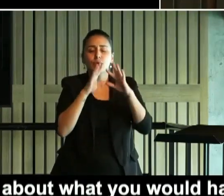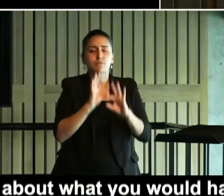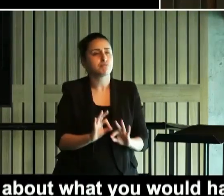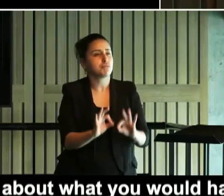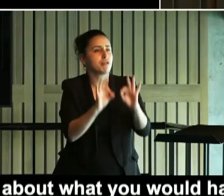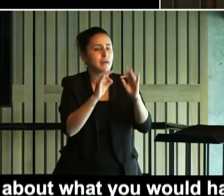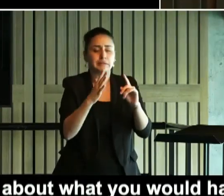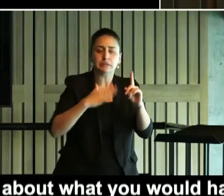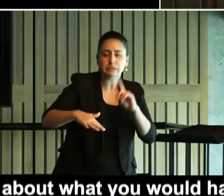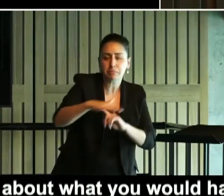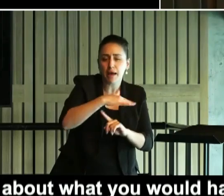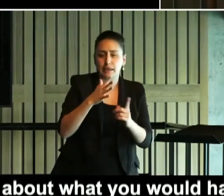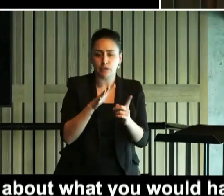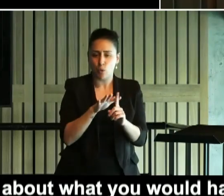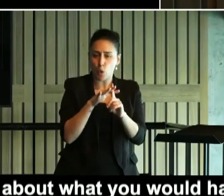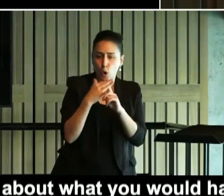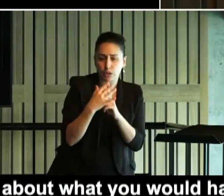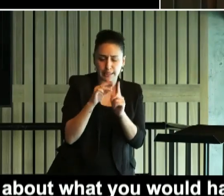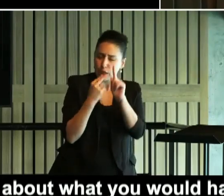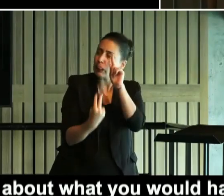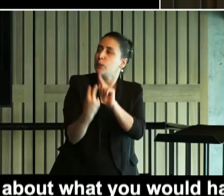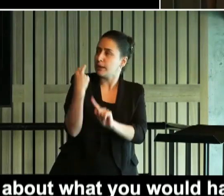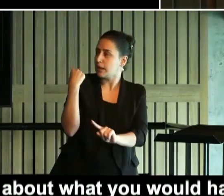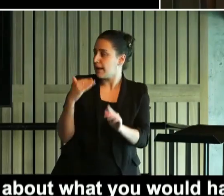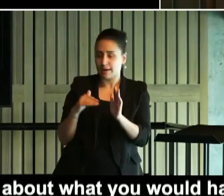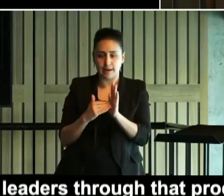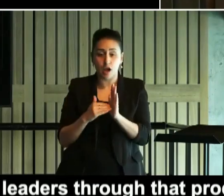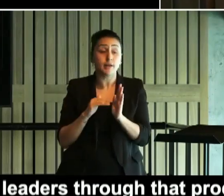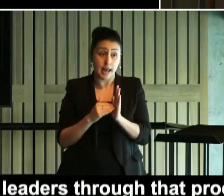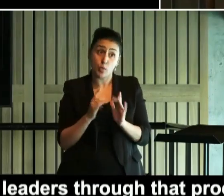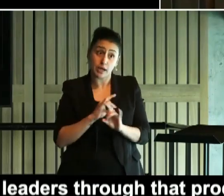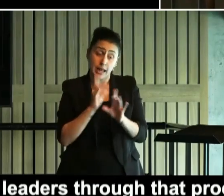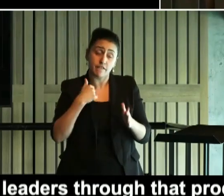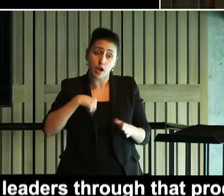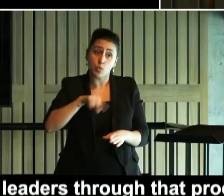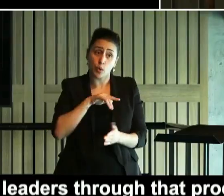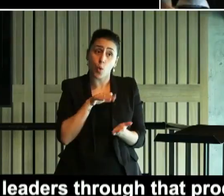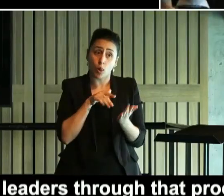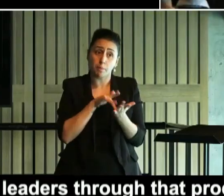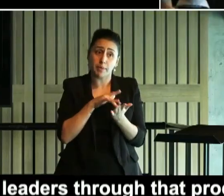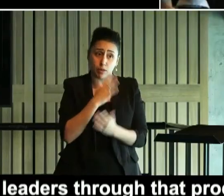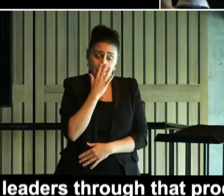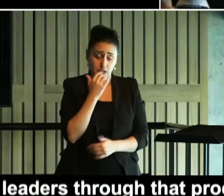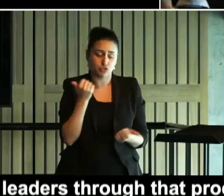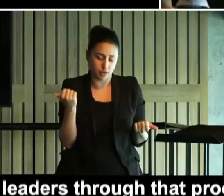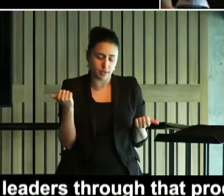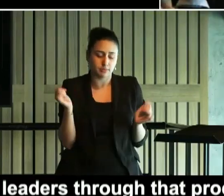you? And looking back, now that we've clarified that we're all middle-aged,